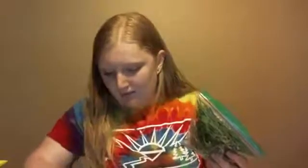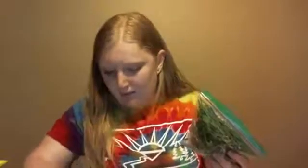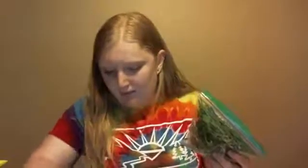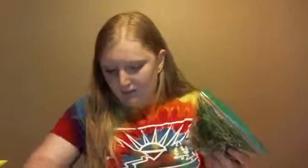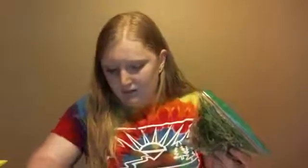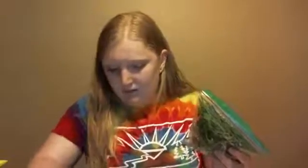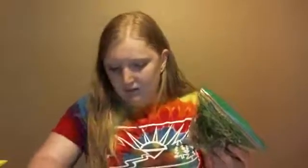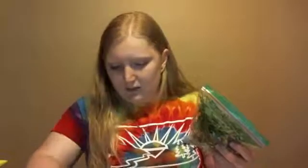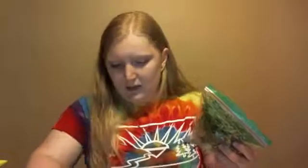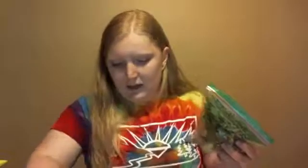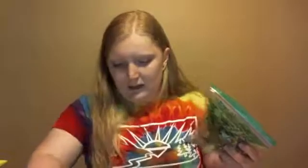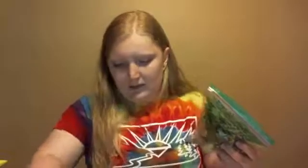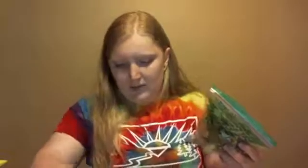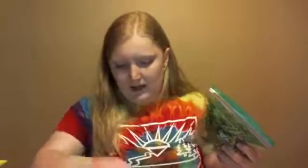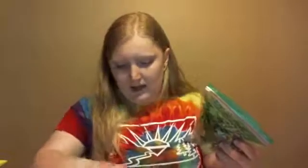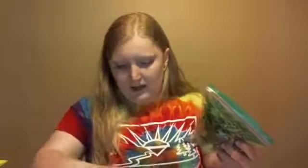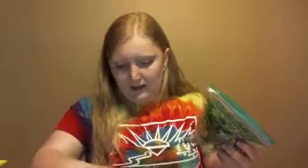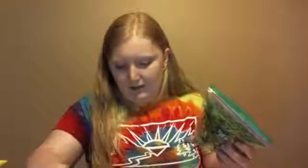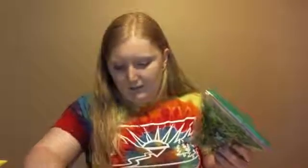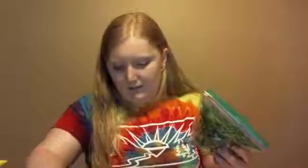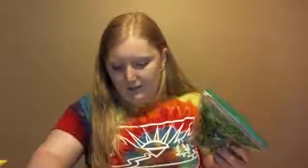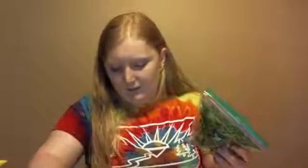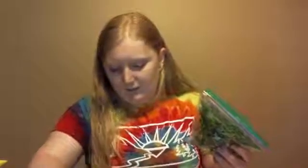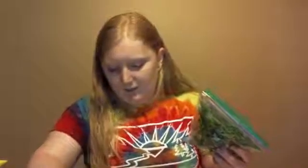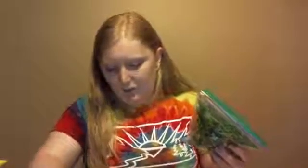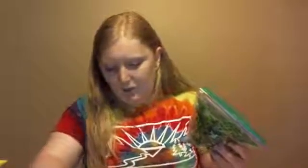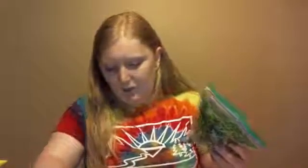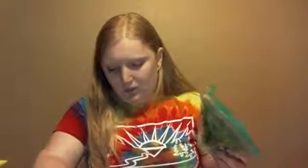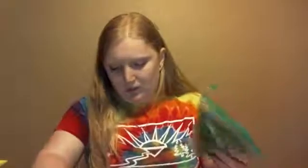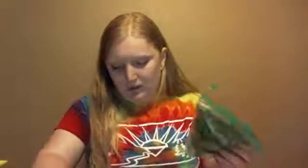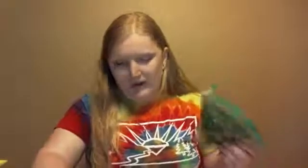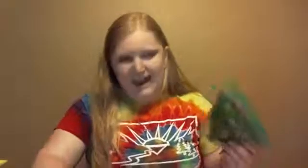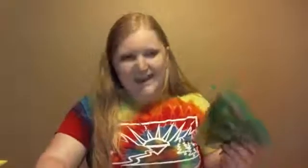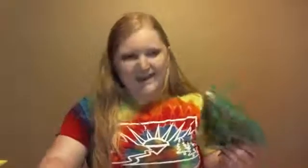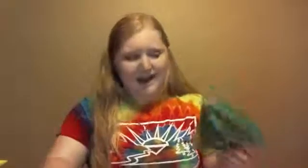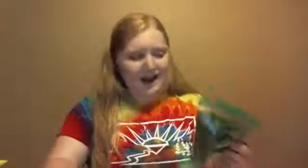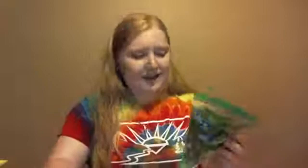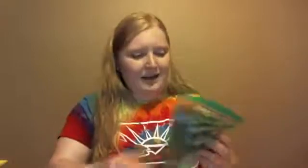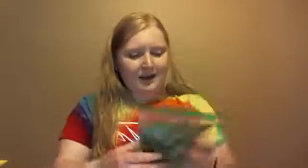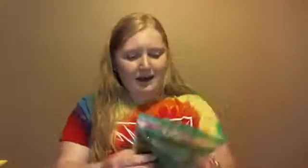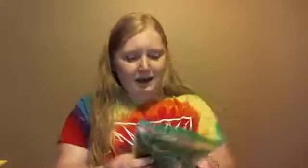grass in the bag feels pretty cool. It's got like a